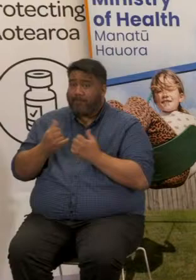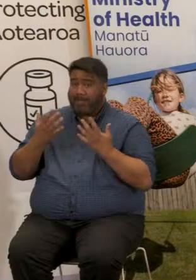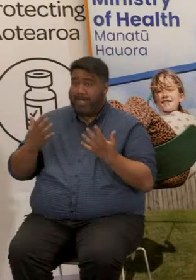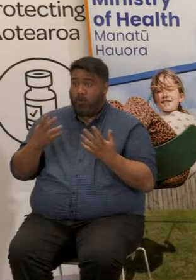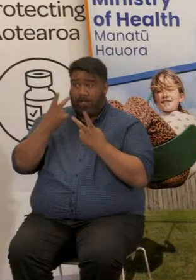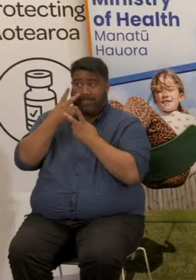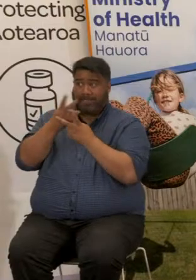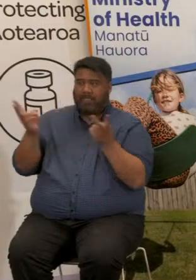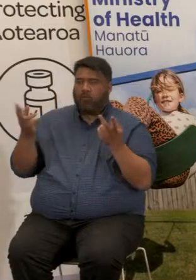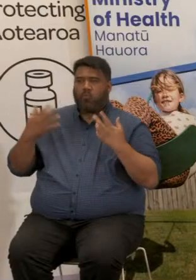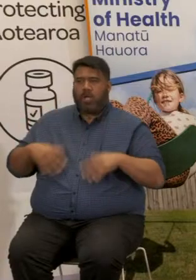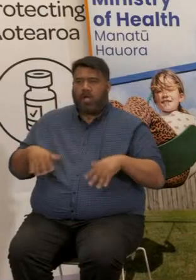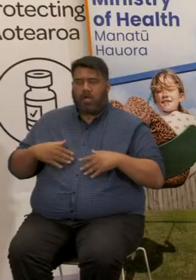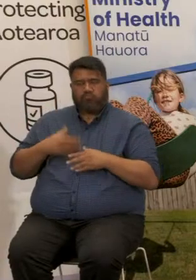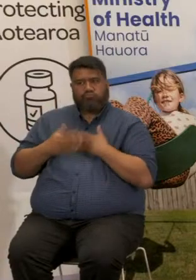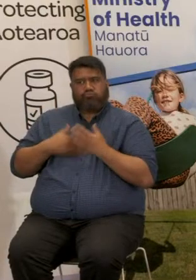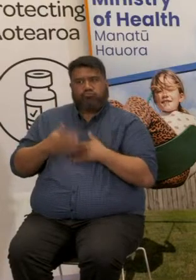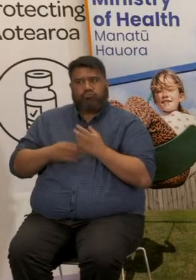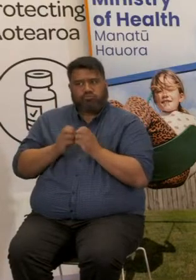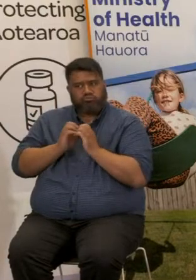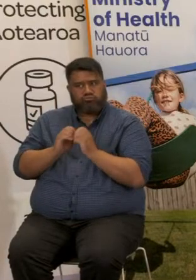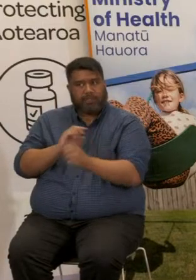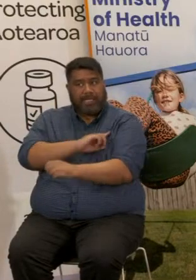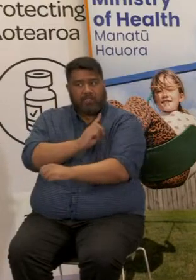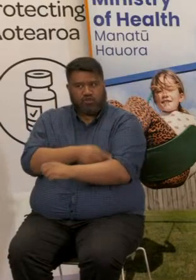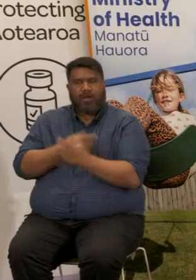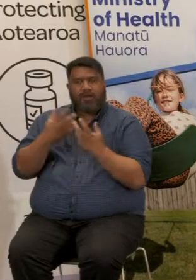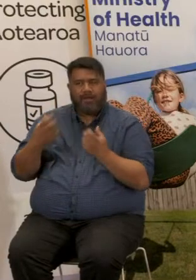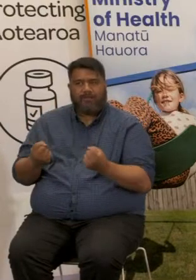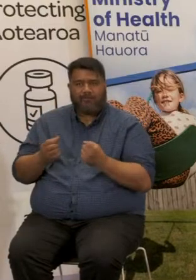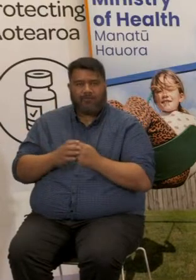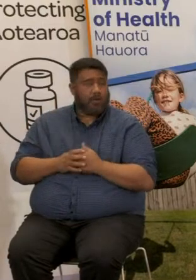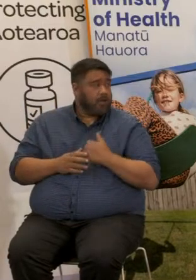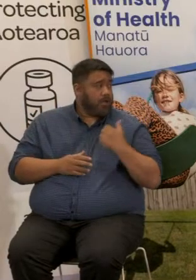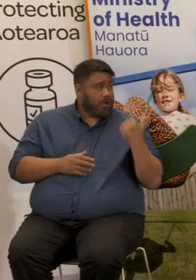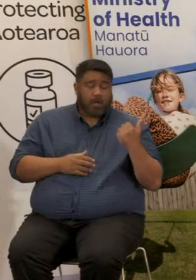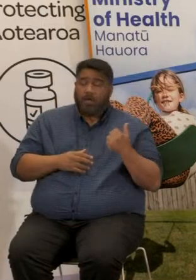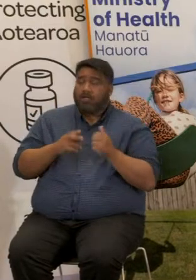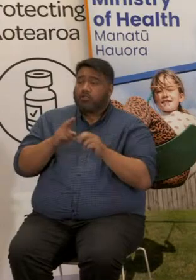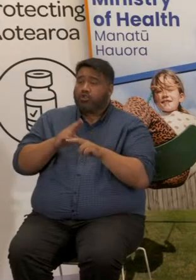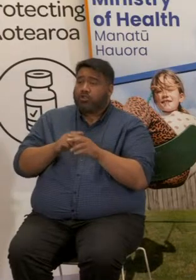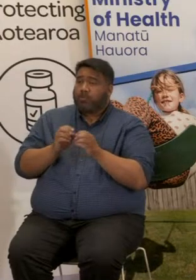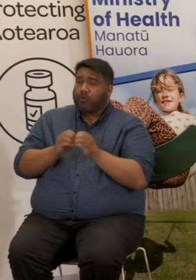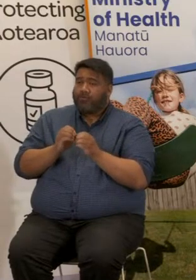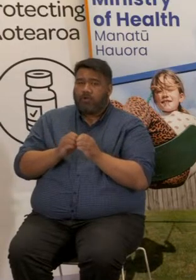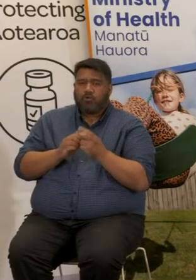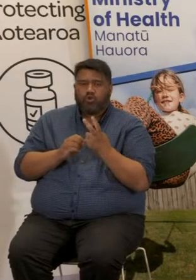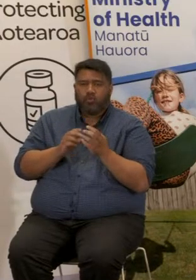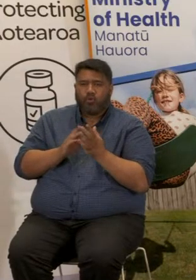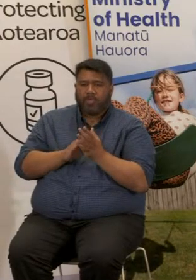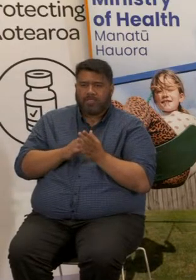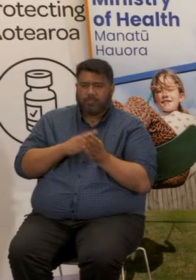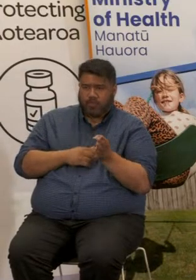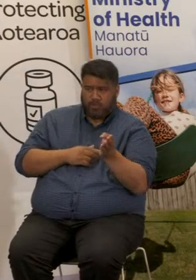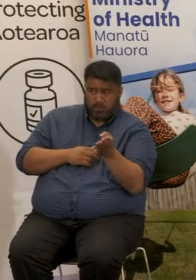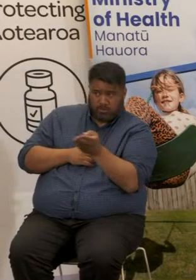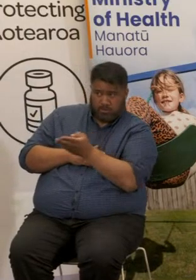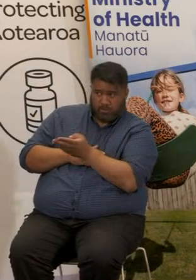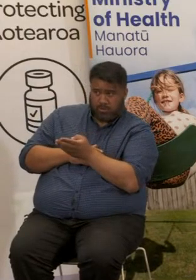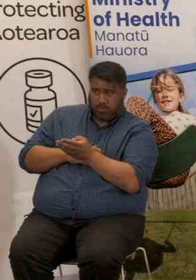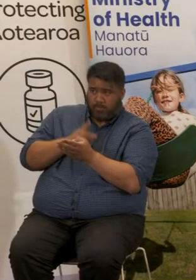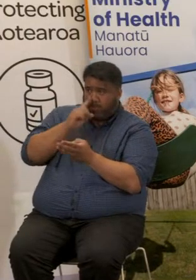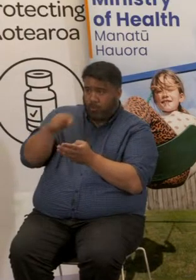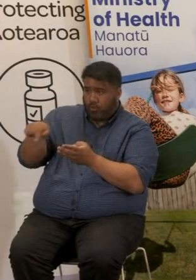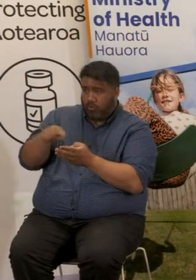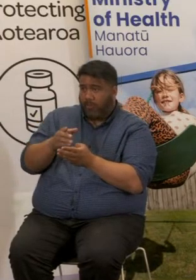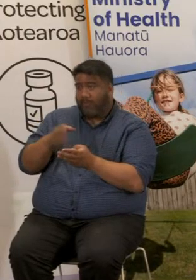room that the momentum is heading forward. Sorry, we've just got just a couple more minutes, and I just want to come over the side of the room because I don't think we've given a chance for maybe 1 or